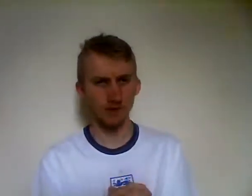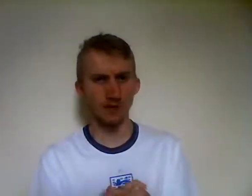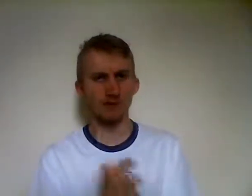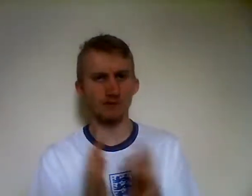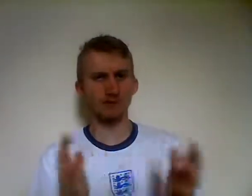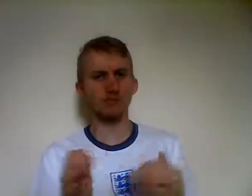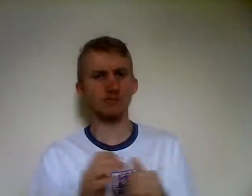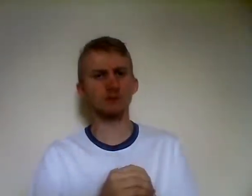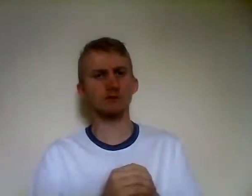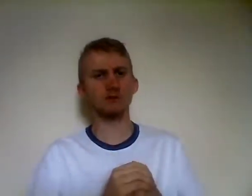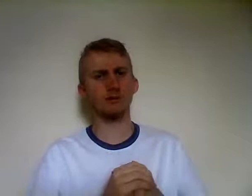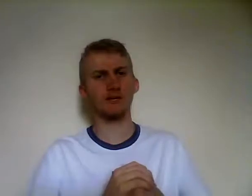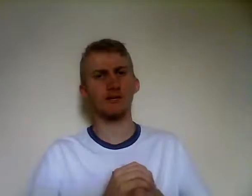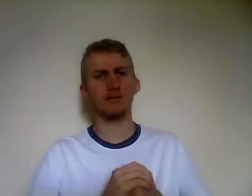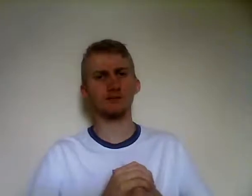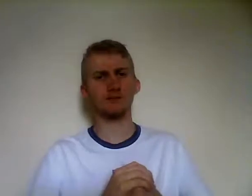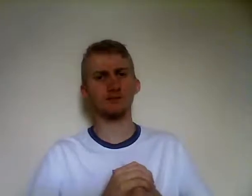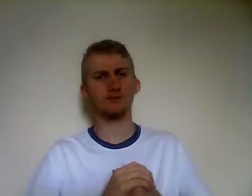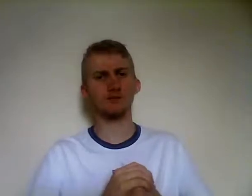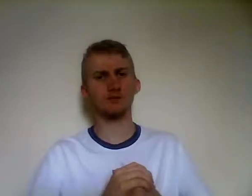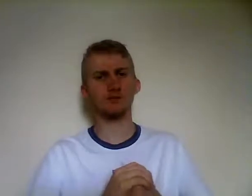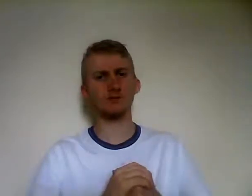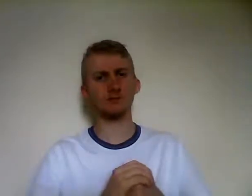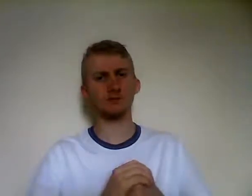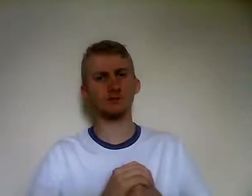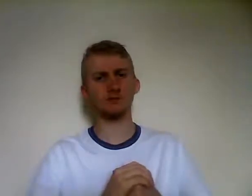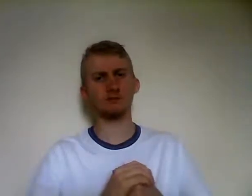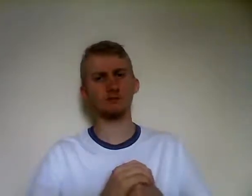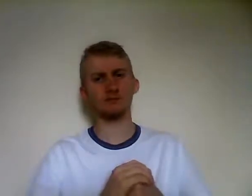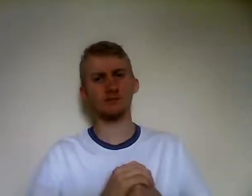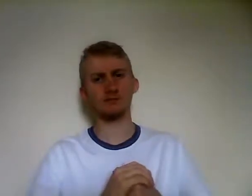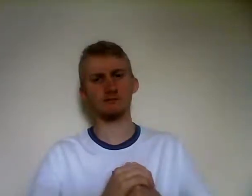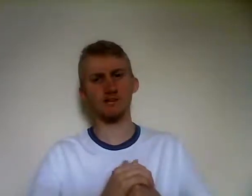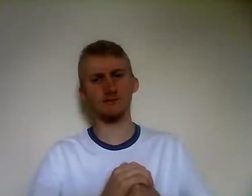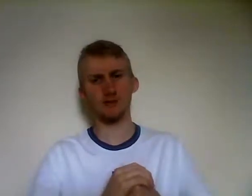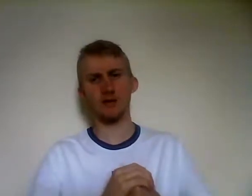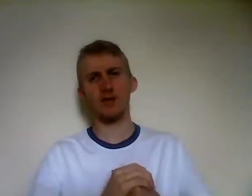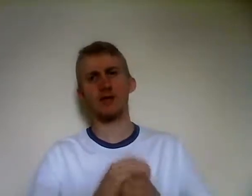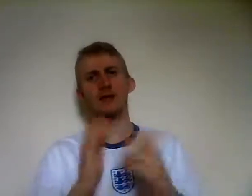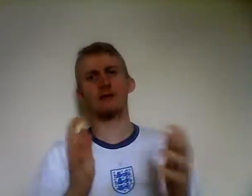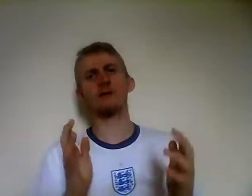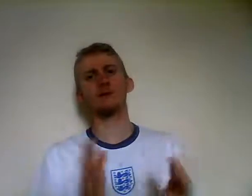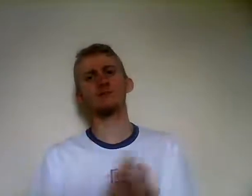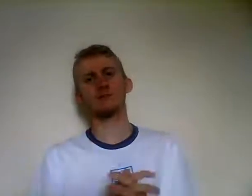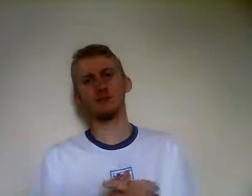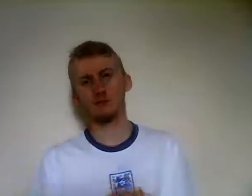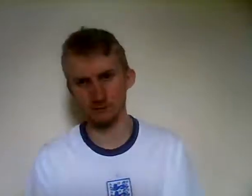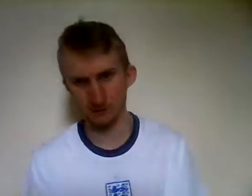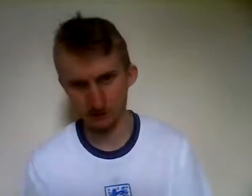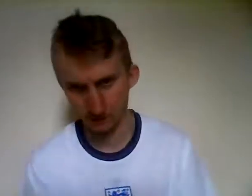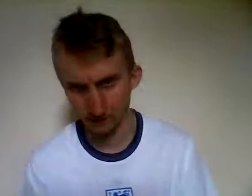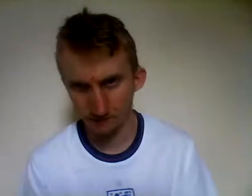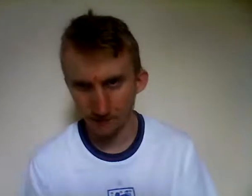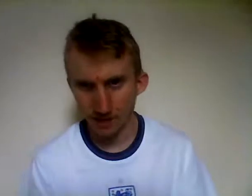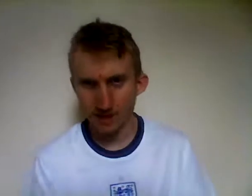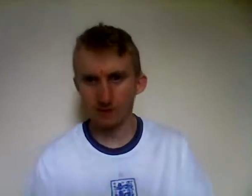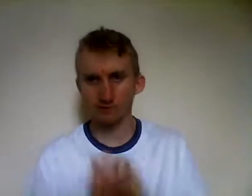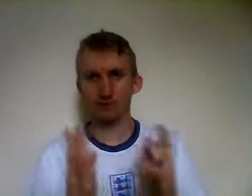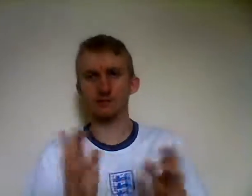The creditors were split, and so the administrator voted in Crawley Town's favour, allowing them to start the new season. The creditors